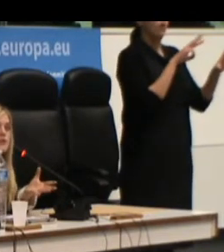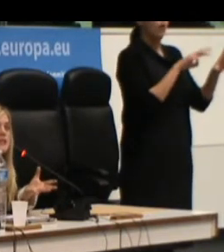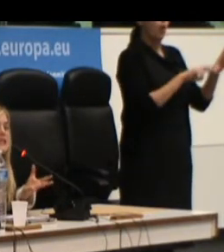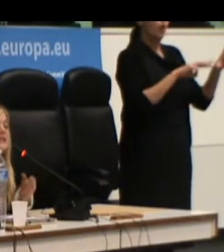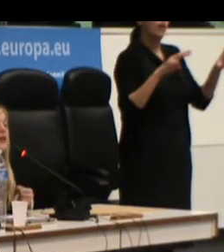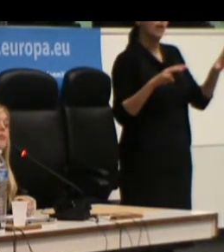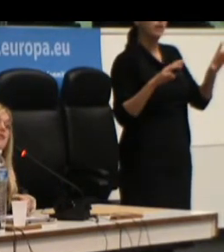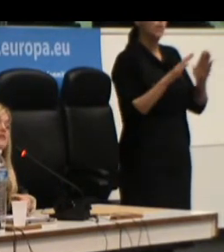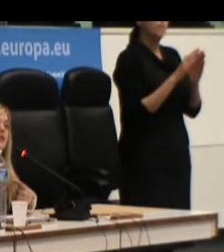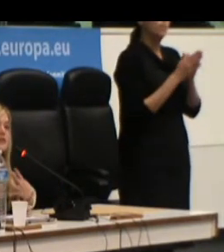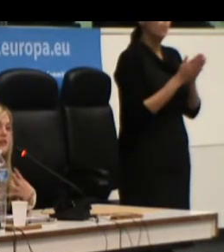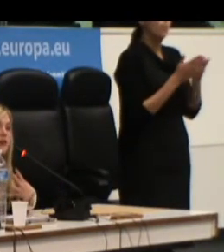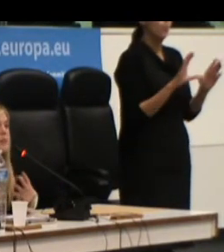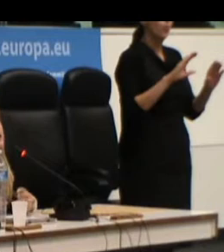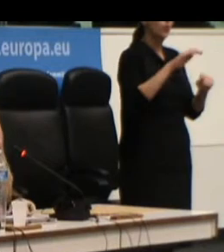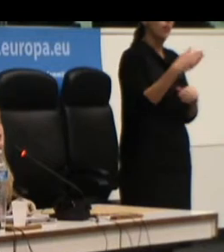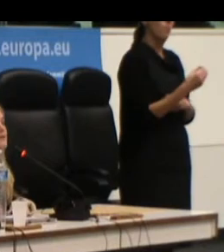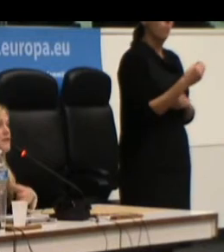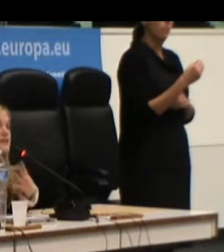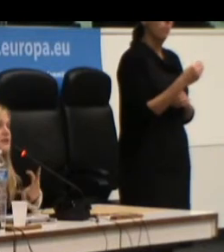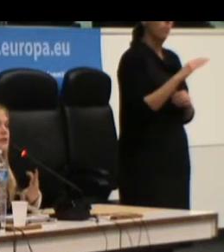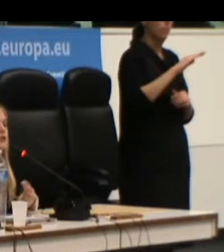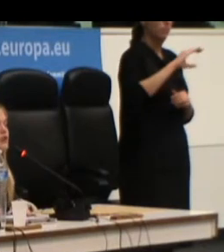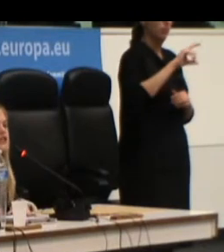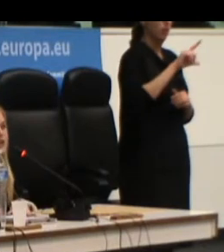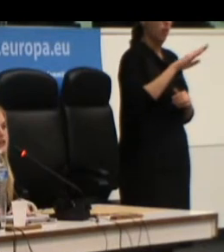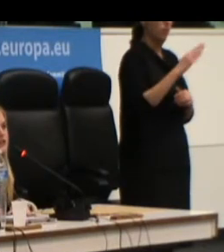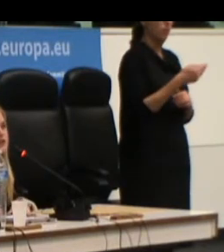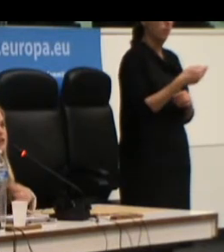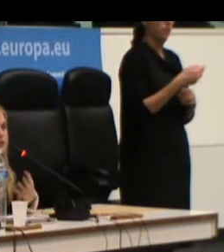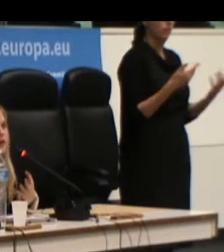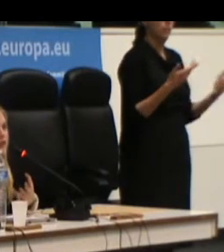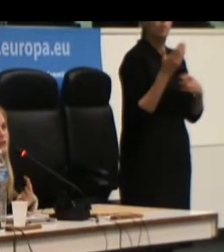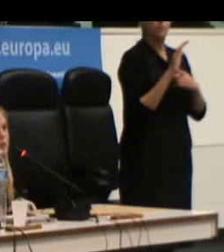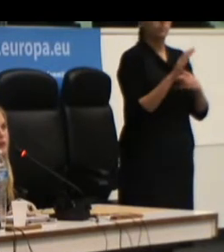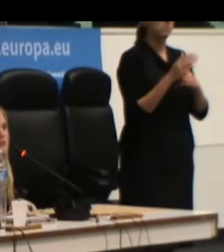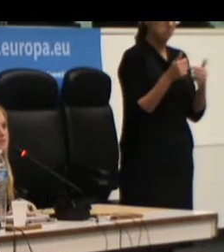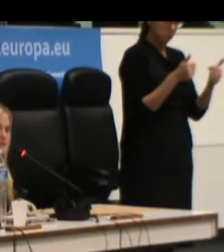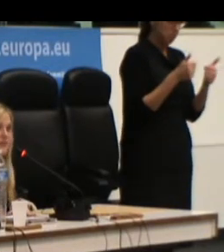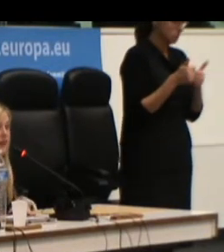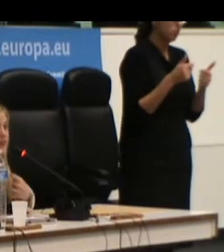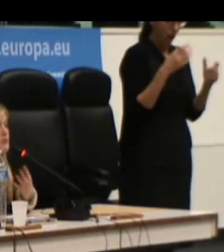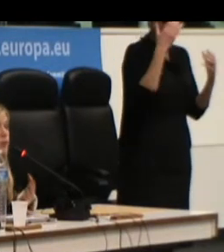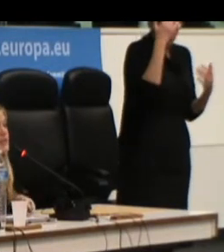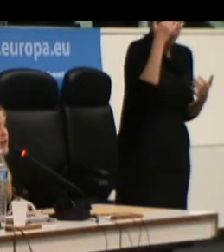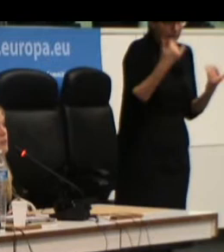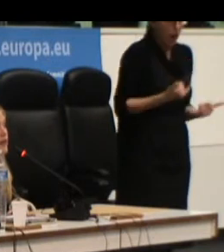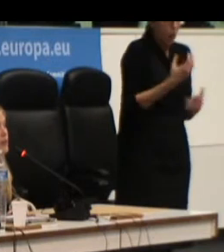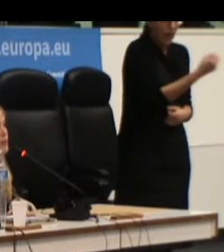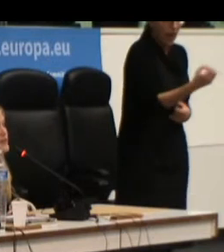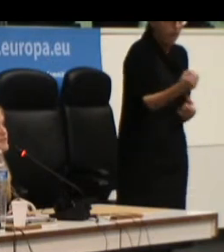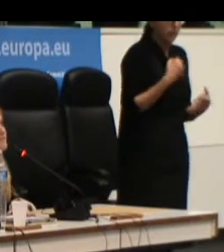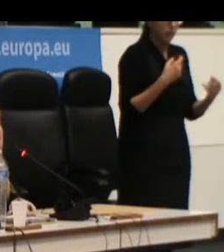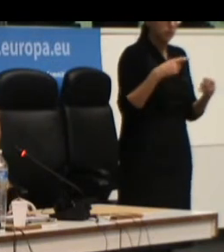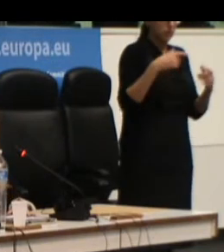via social media, but things like Skype and FaceTime can really change the way that those operate, and that's what we're developing